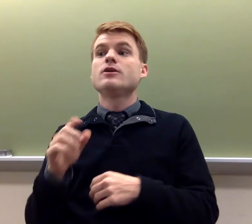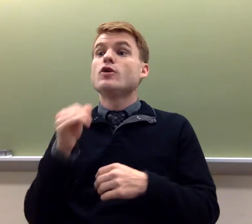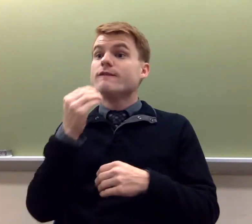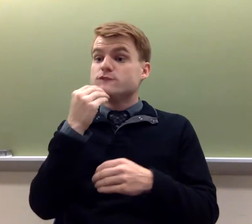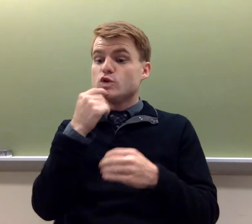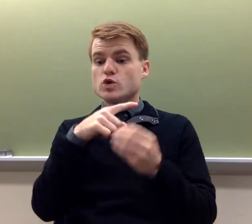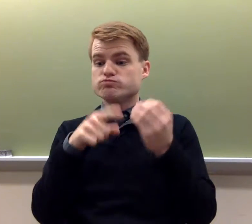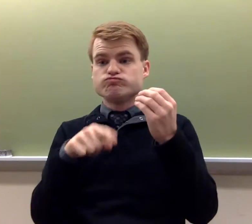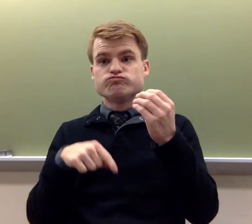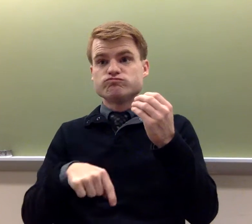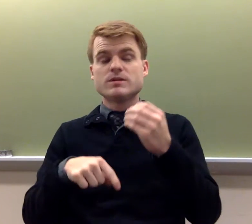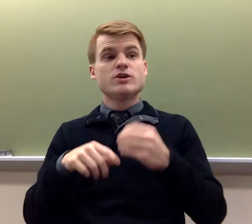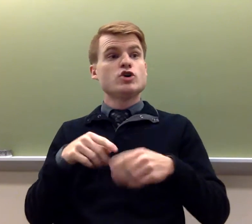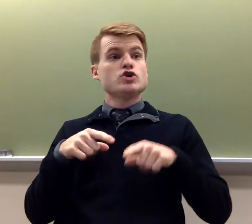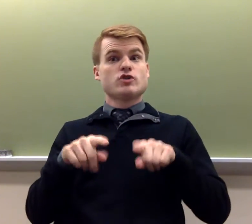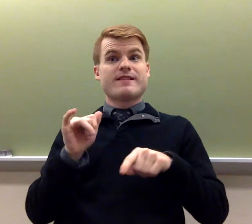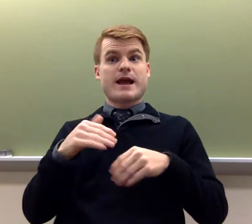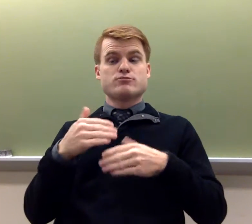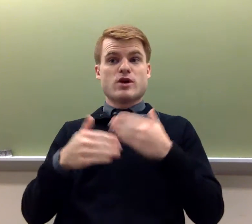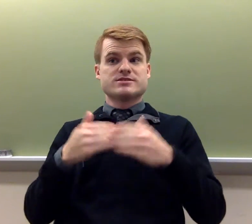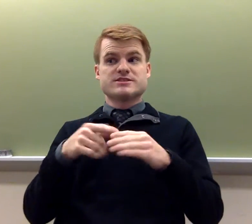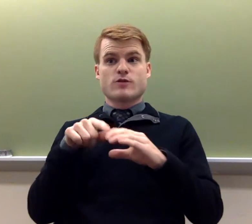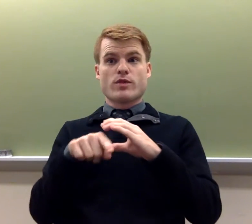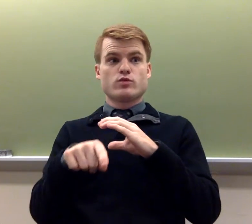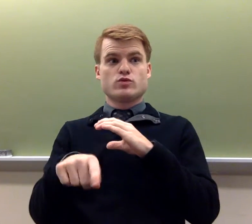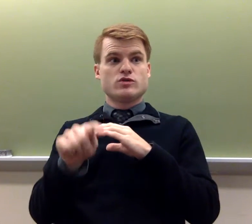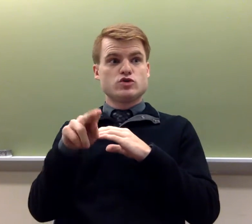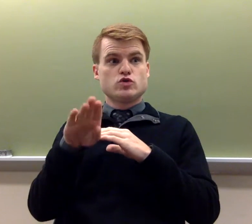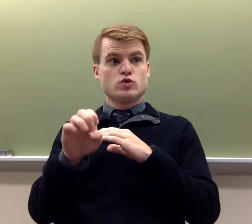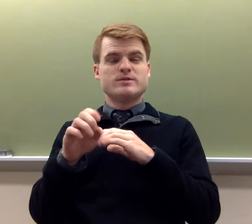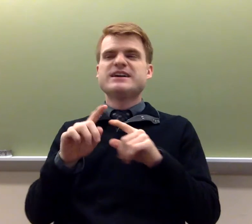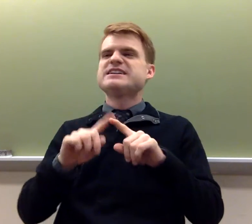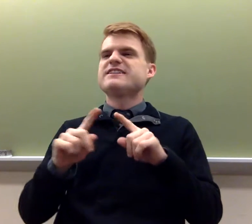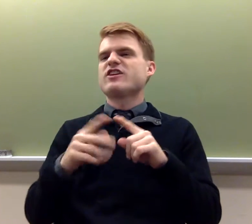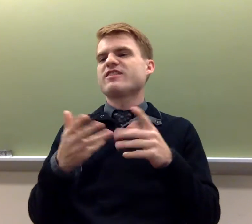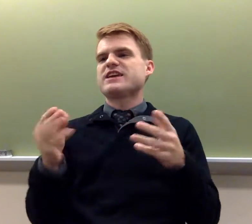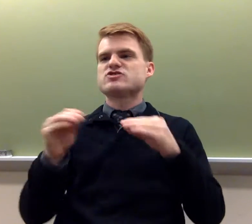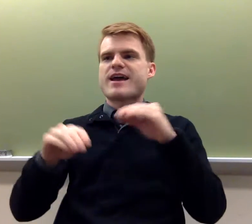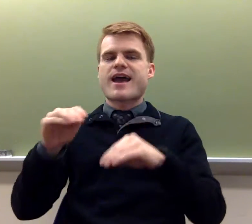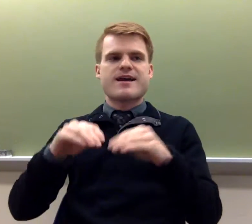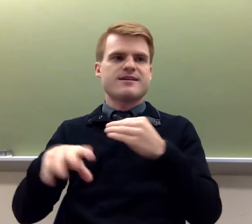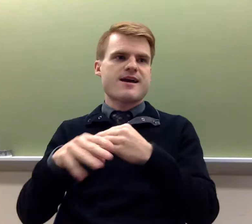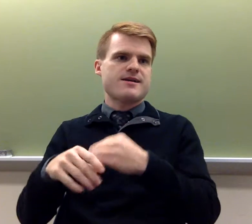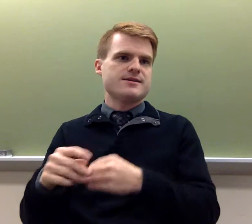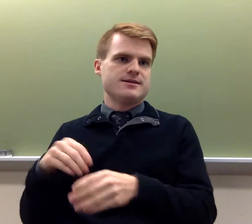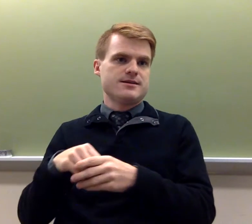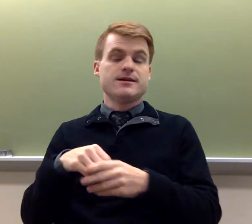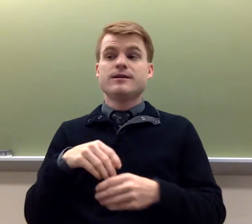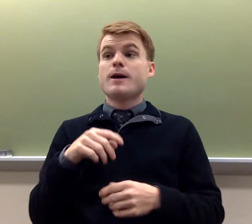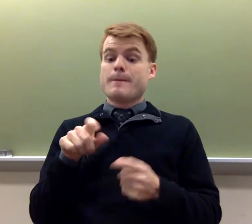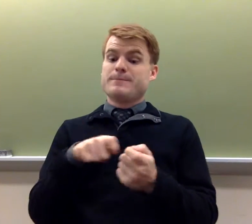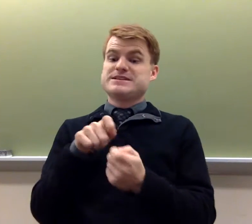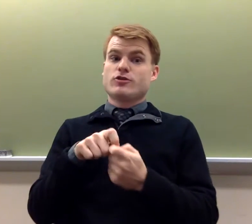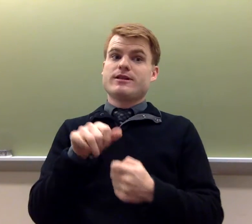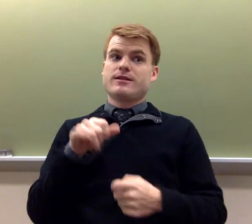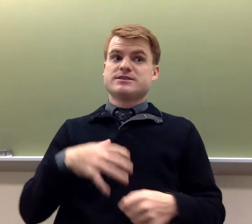going down that tube, different things are added in. And particularly in the stomach is the machine that breaks it down so